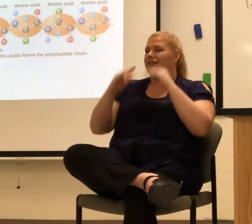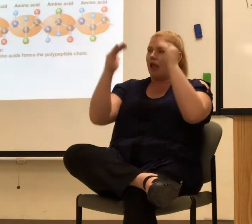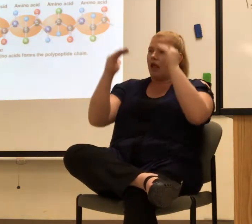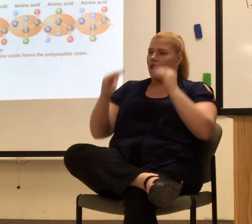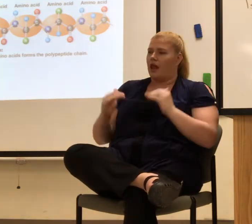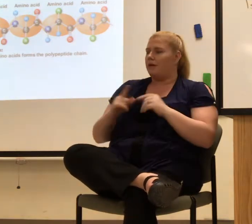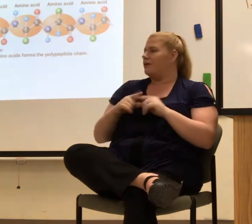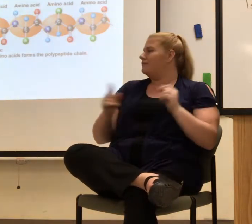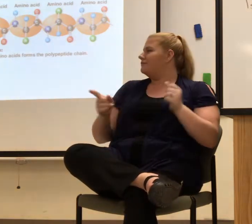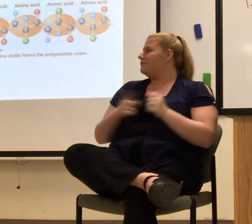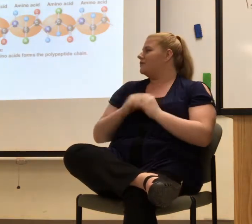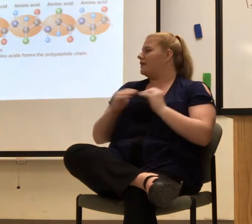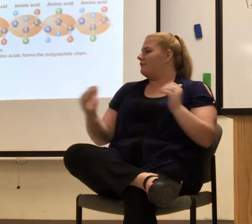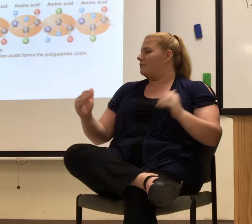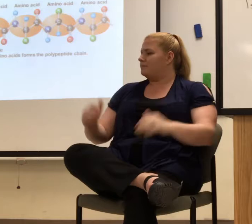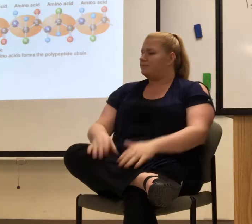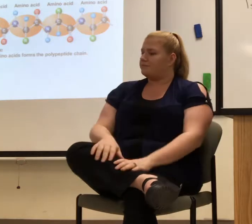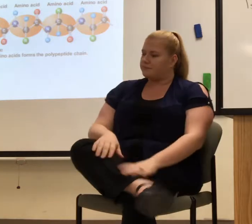of